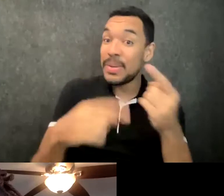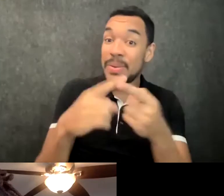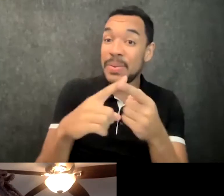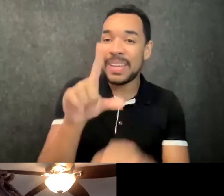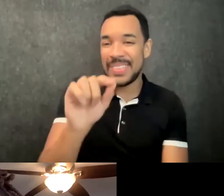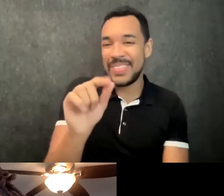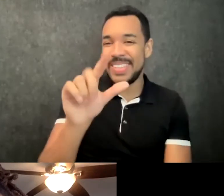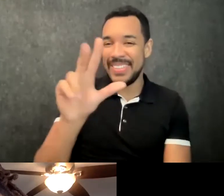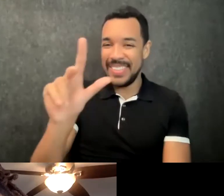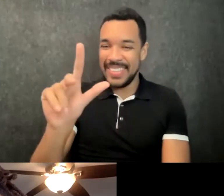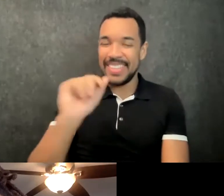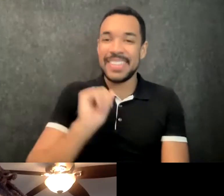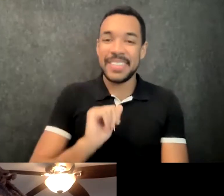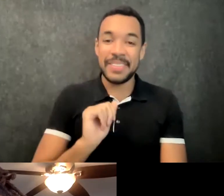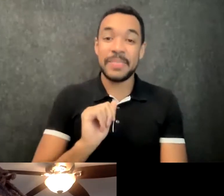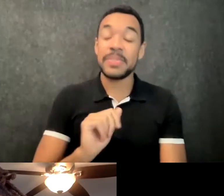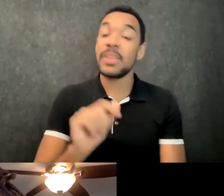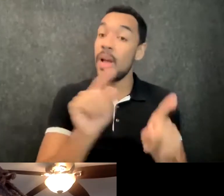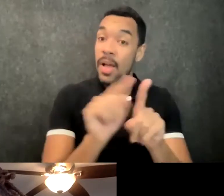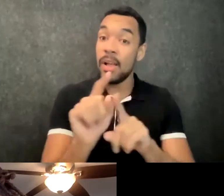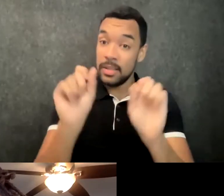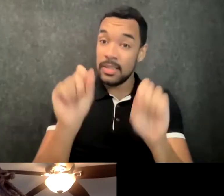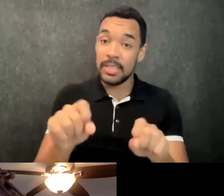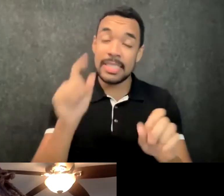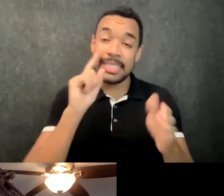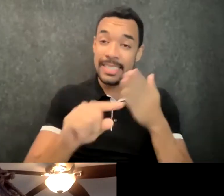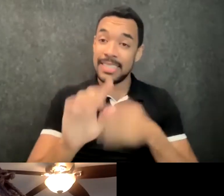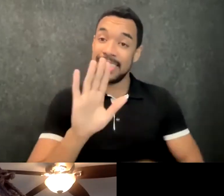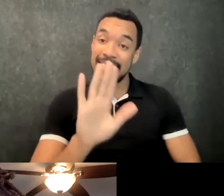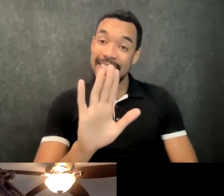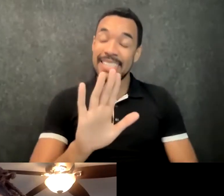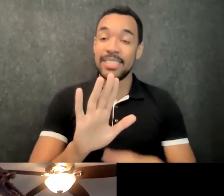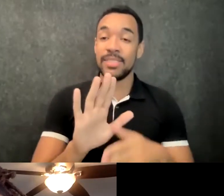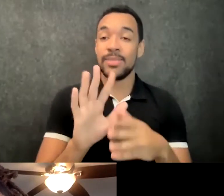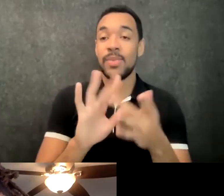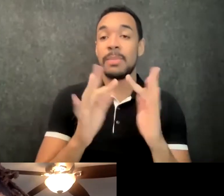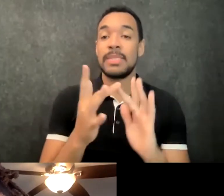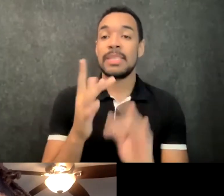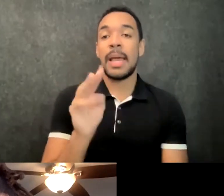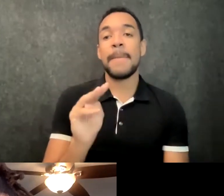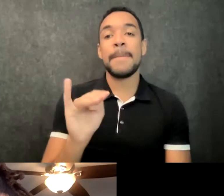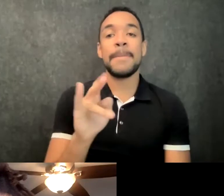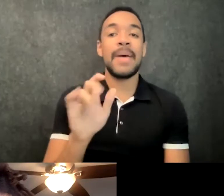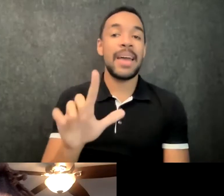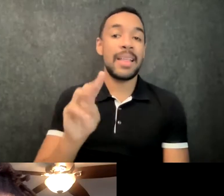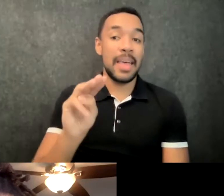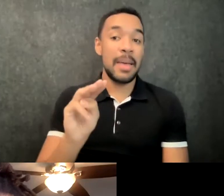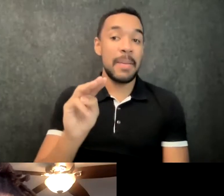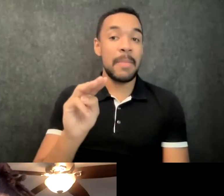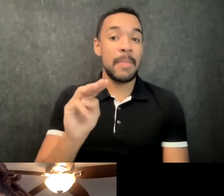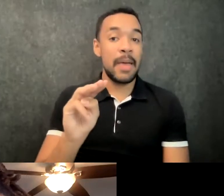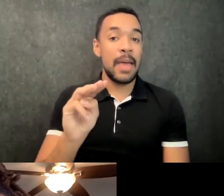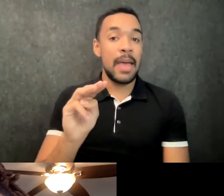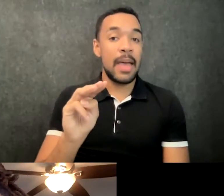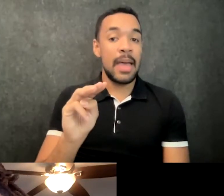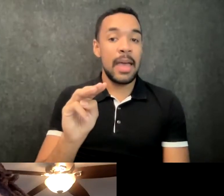Please, you can also check their website, which is Michal,